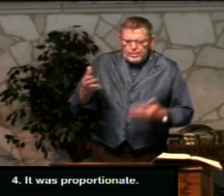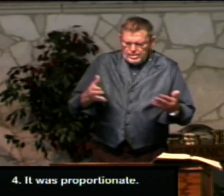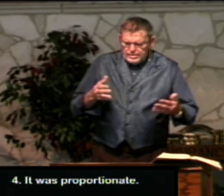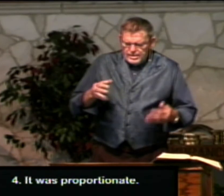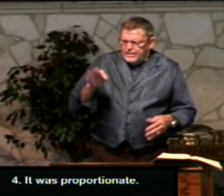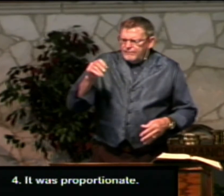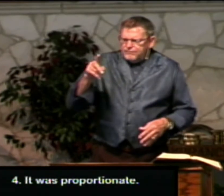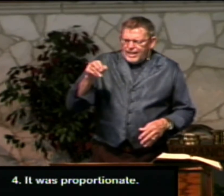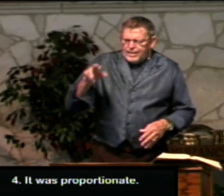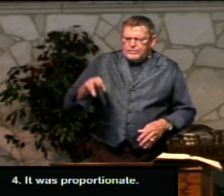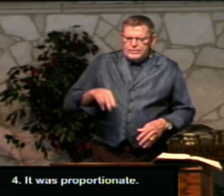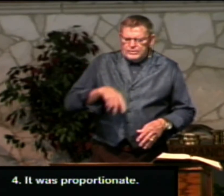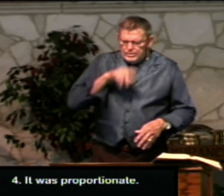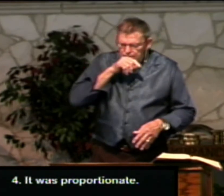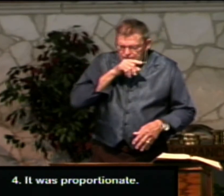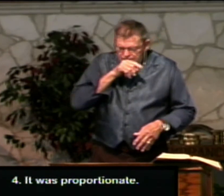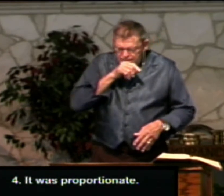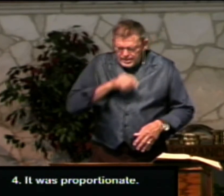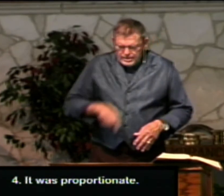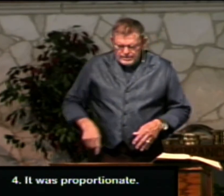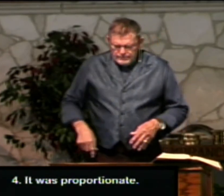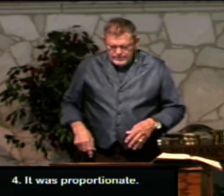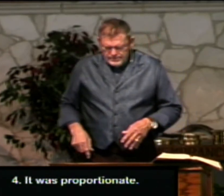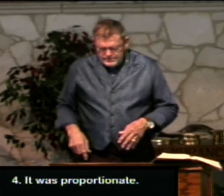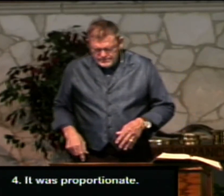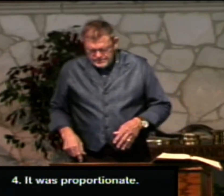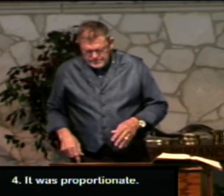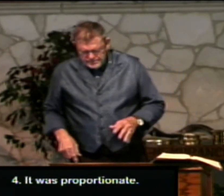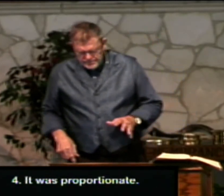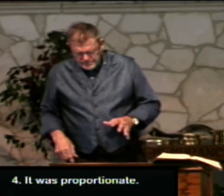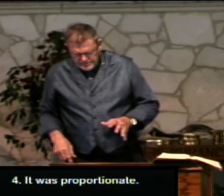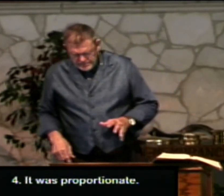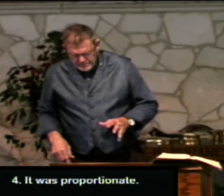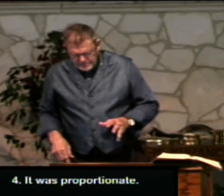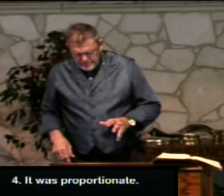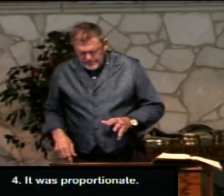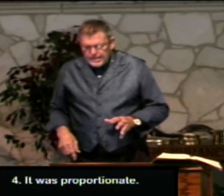Or they brought flour or dove.